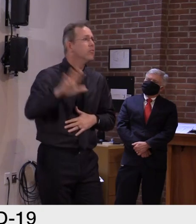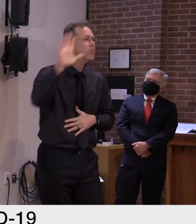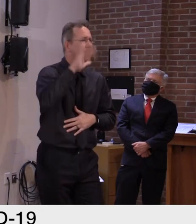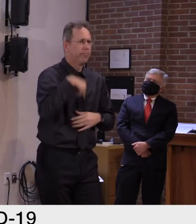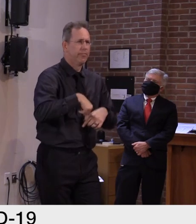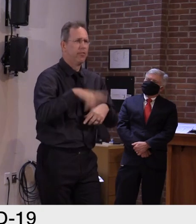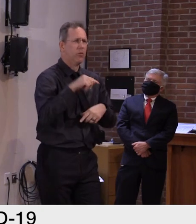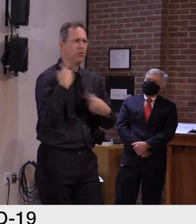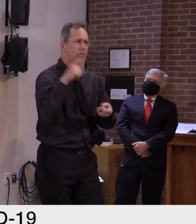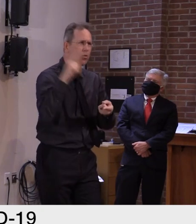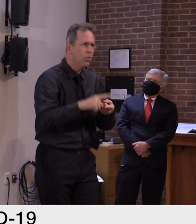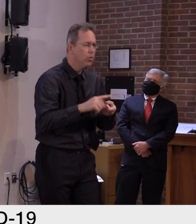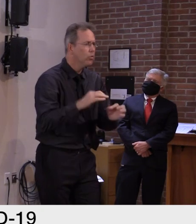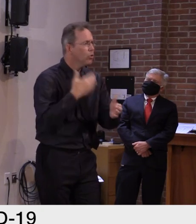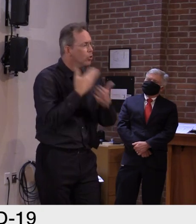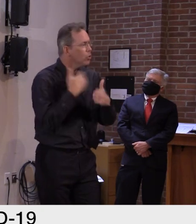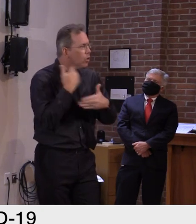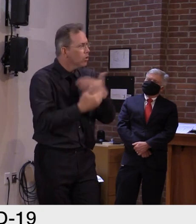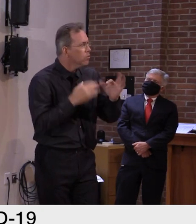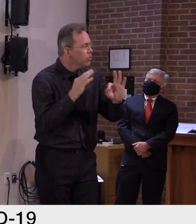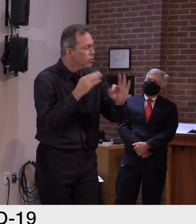so we've done fairly well in that regard.